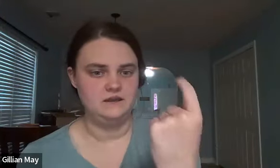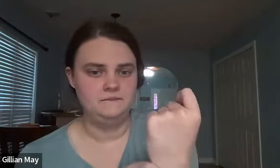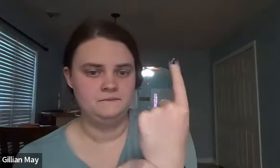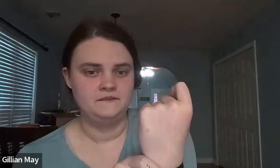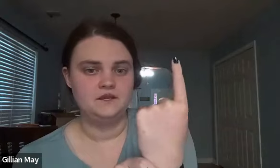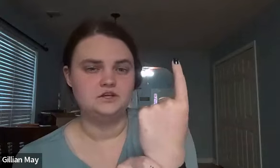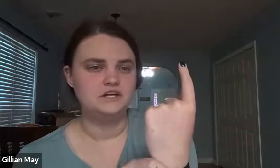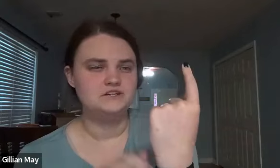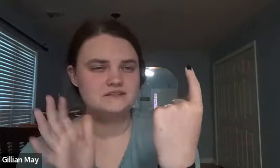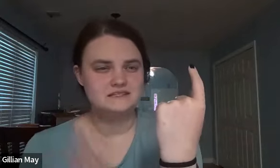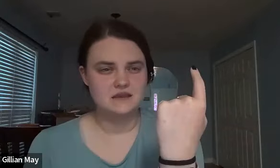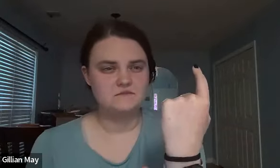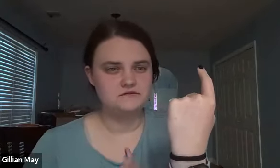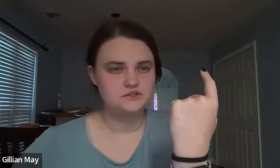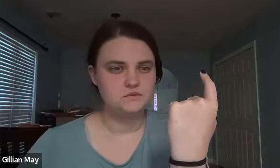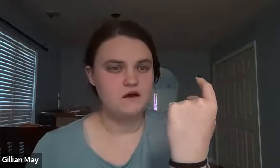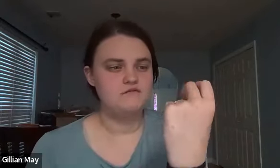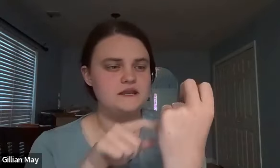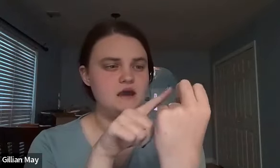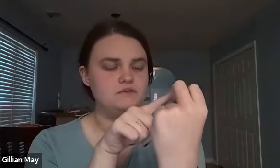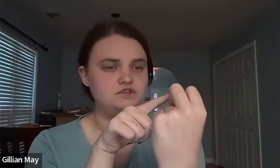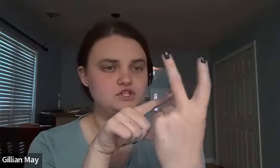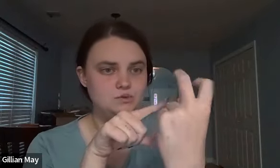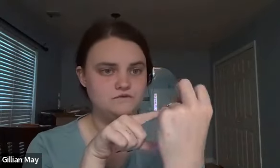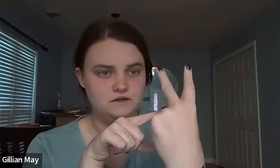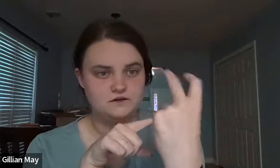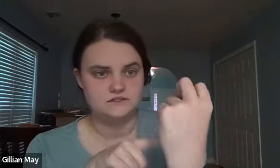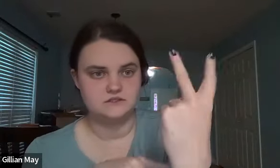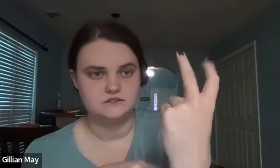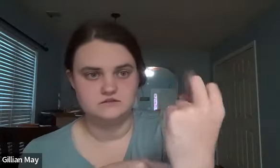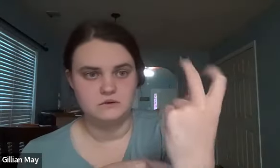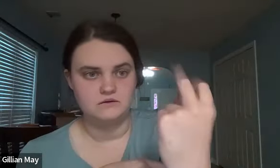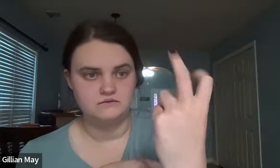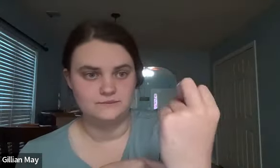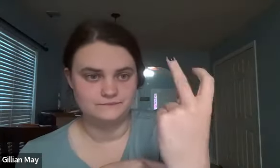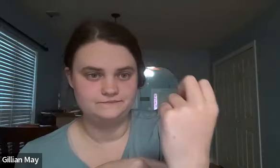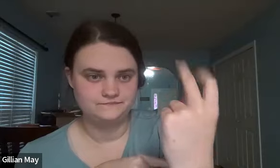Okay. You're going to do the same thing for 12, but now with 2 fingers. 12.